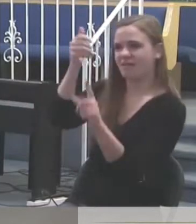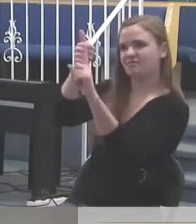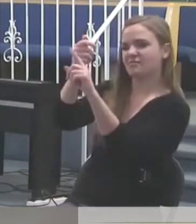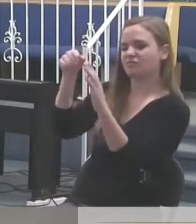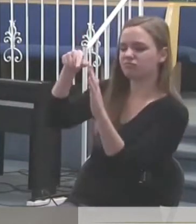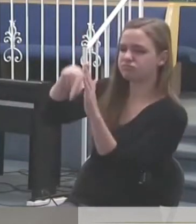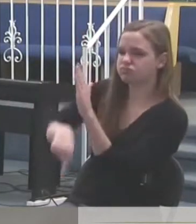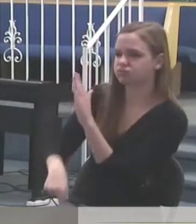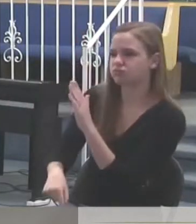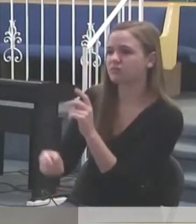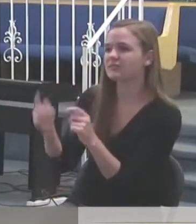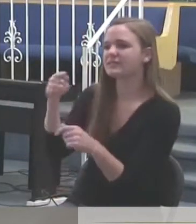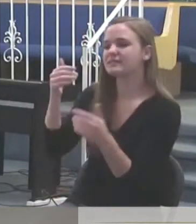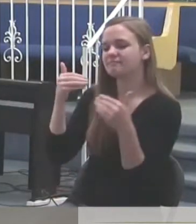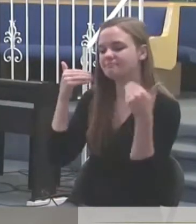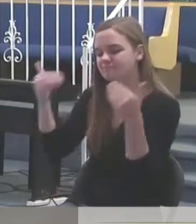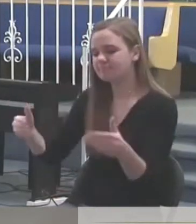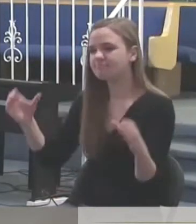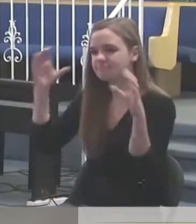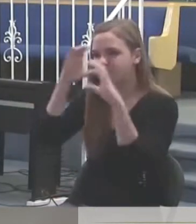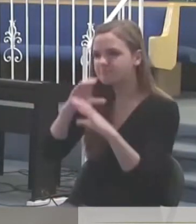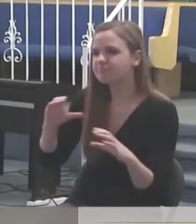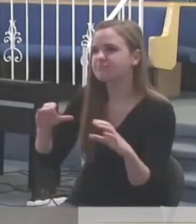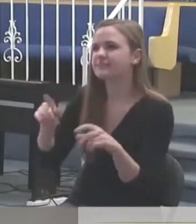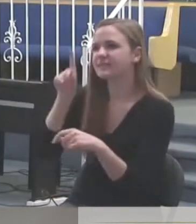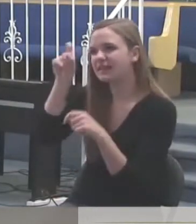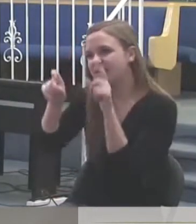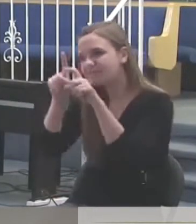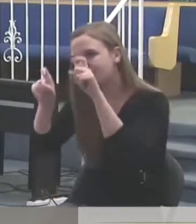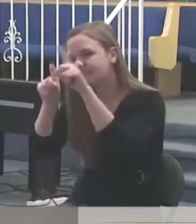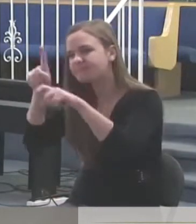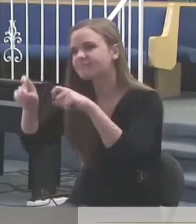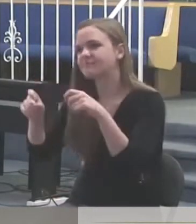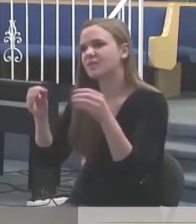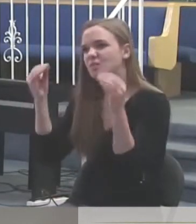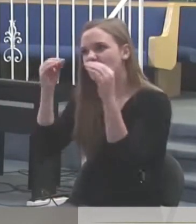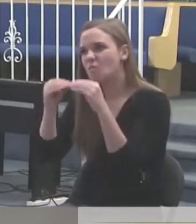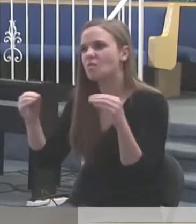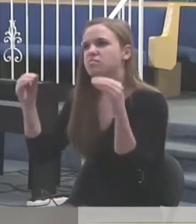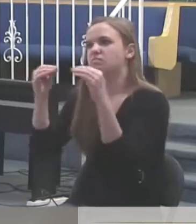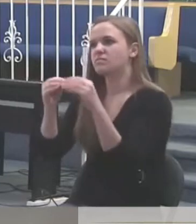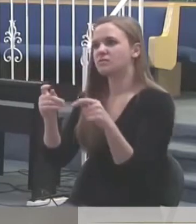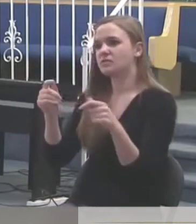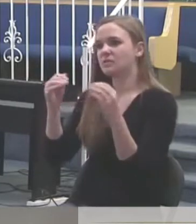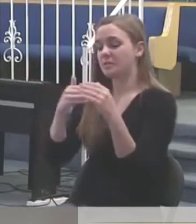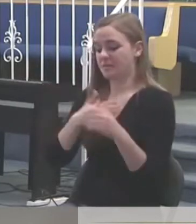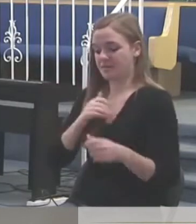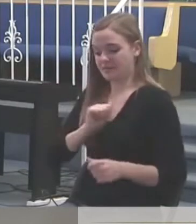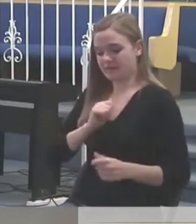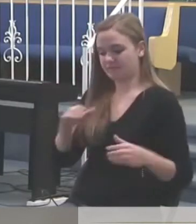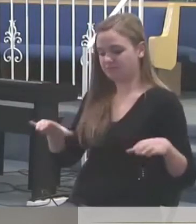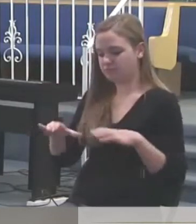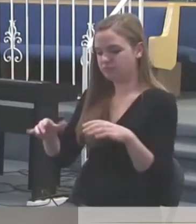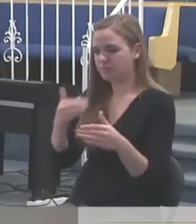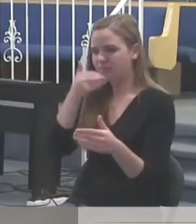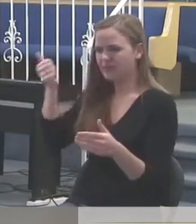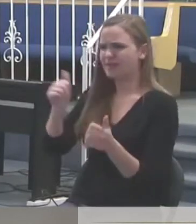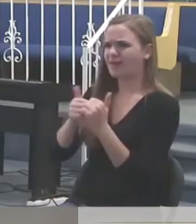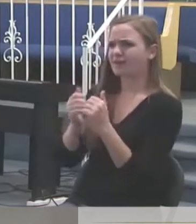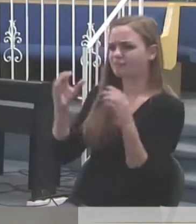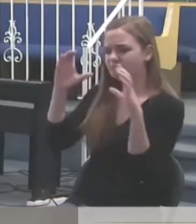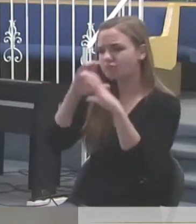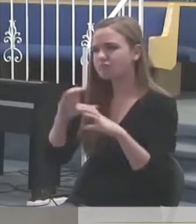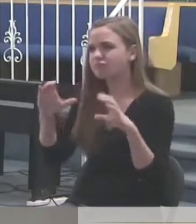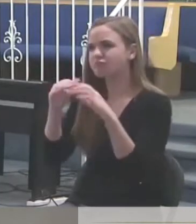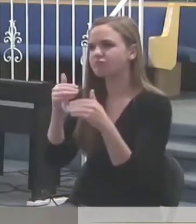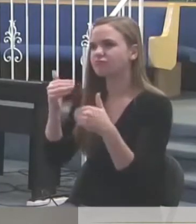Amen. Keep on seeking. Keep on asking. Keep on knocking. Keep on looking for more ways you can do better. Don't worry about what anybody else is doing. Don't